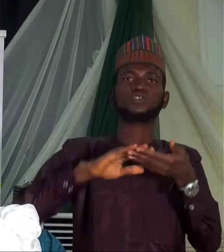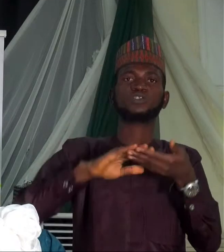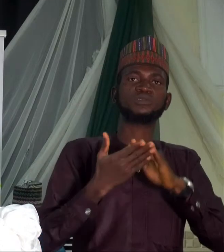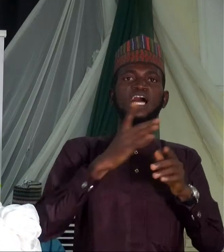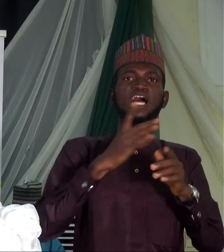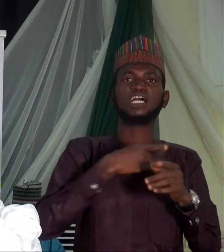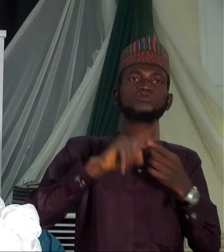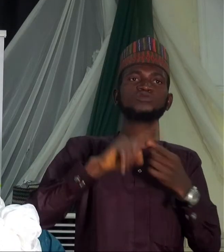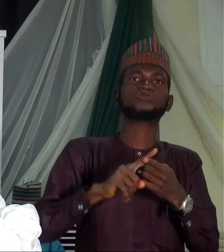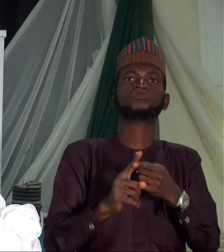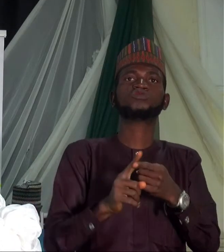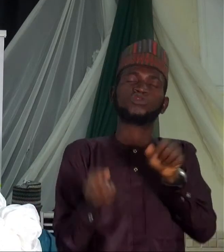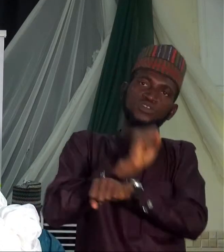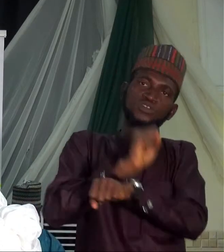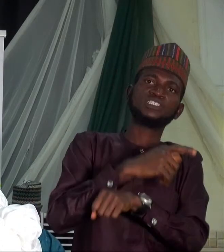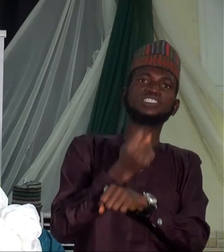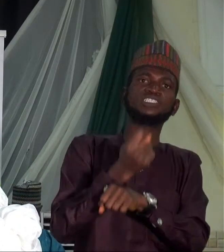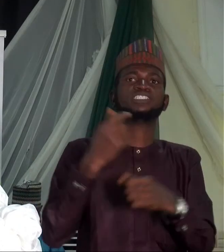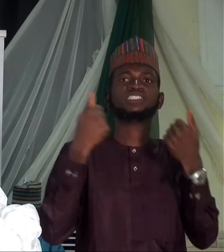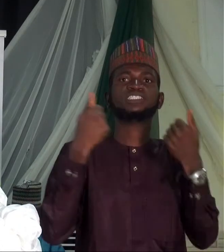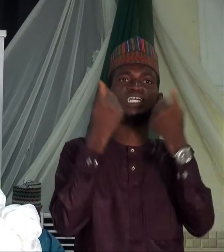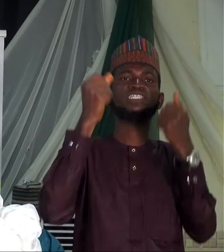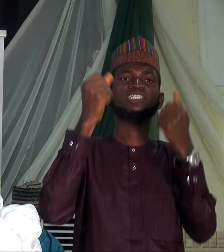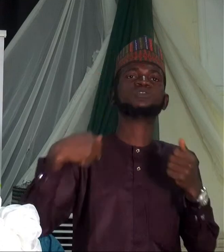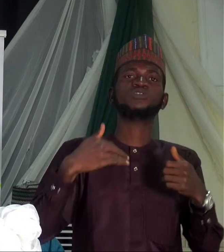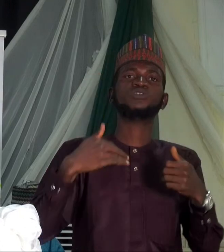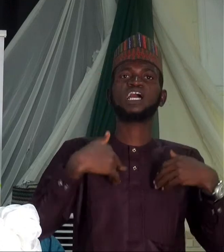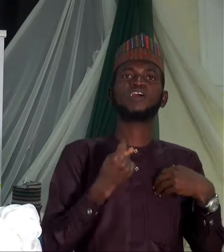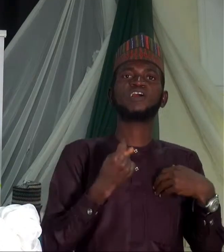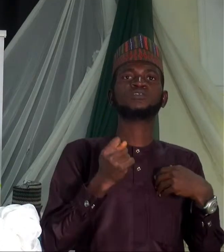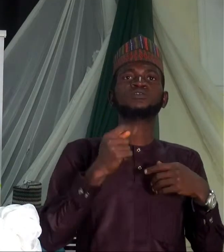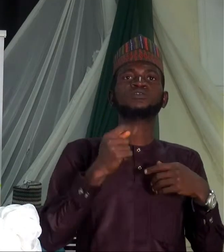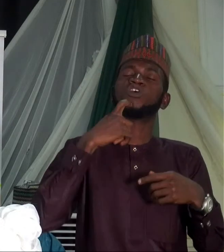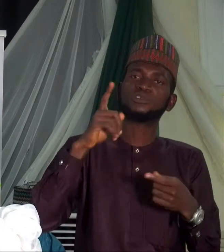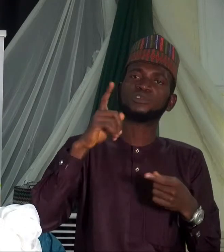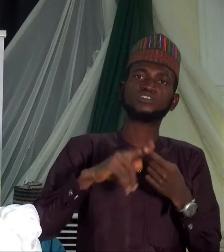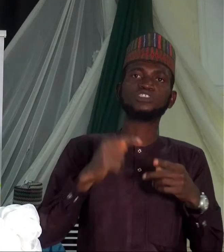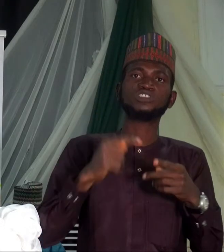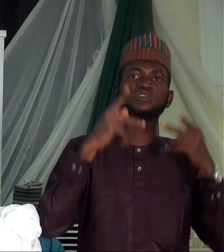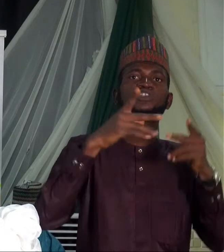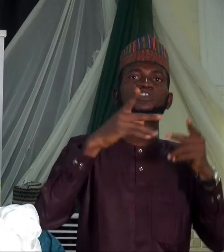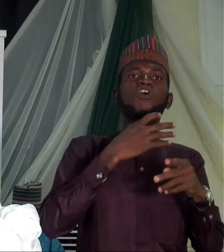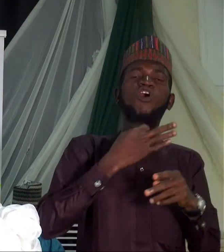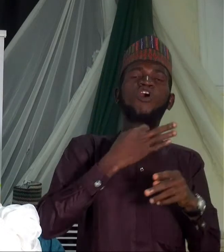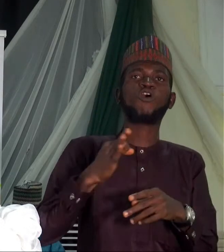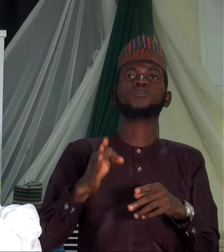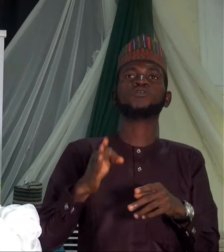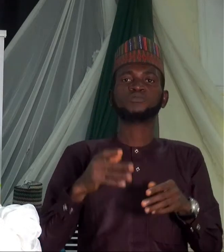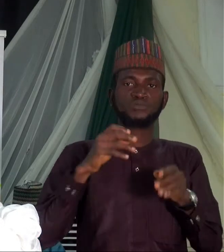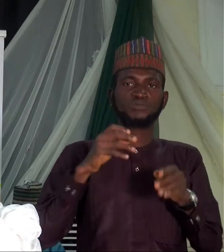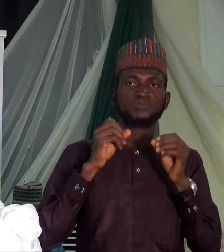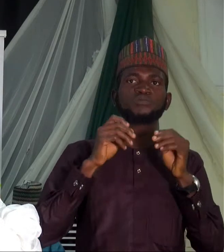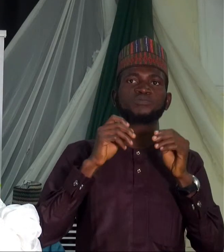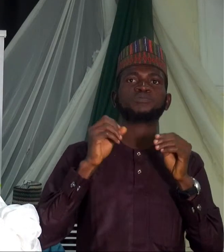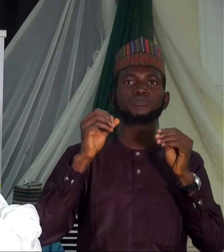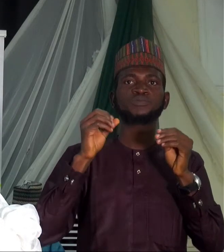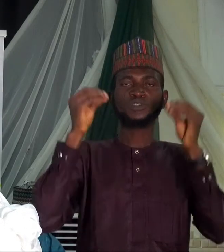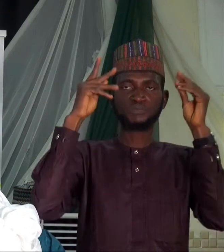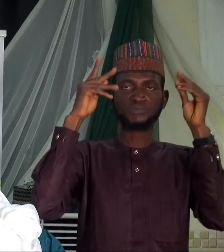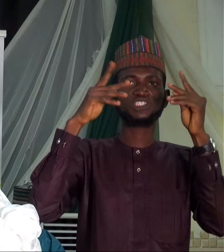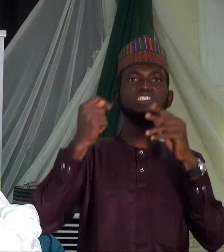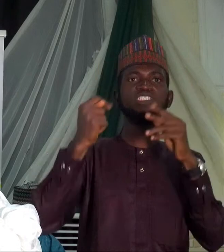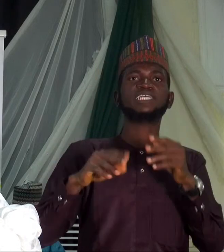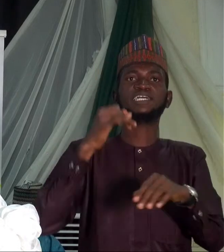challenges, we are committed to repositioning for even greater impact and values. We are poised for